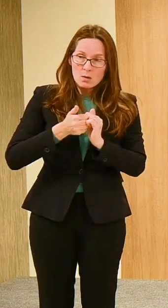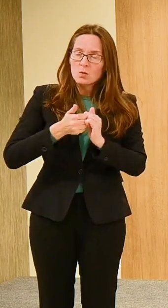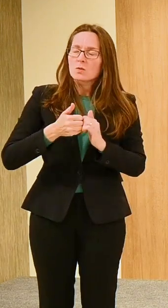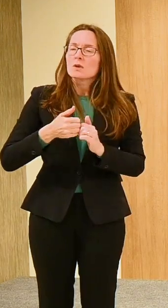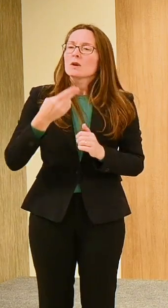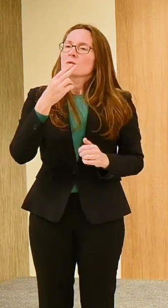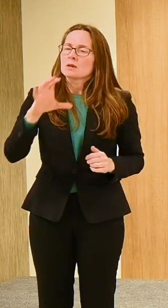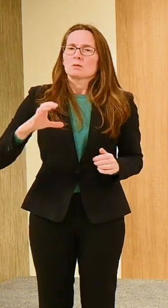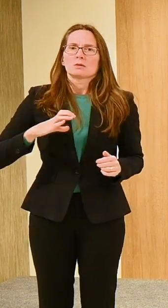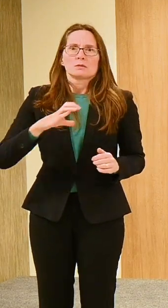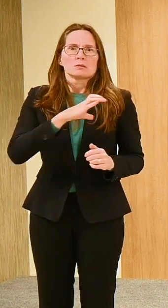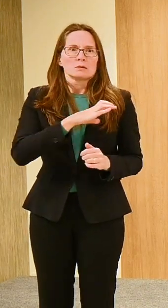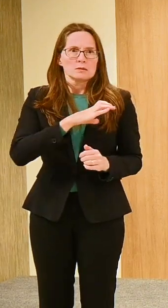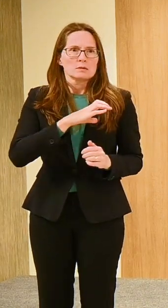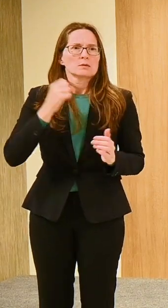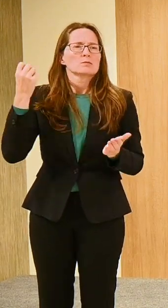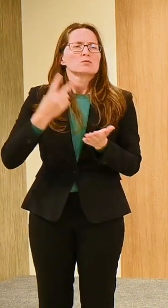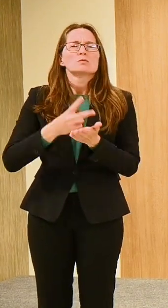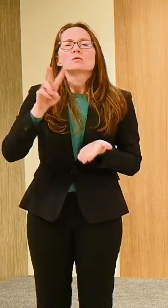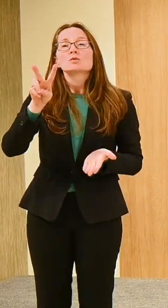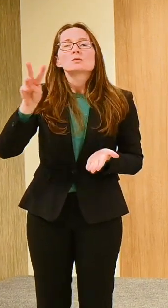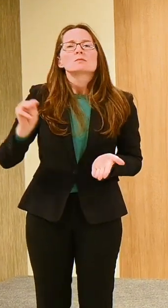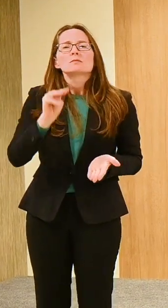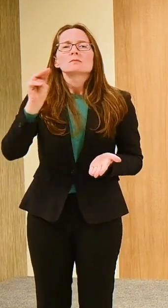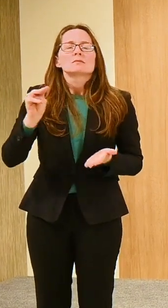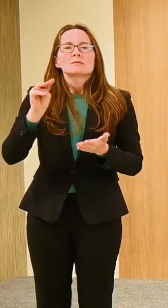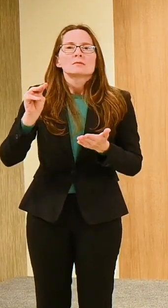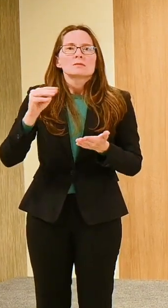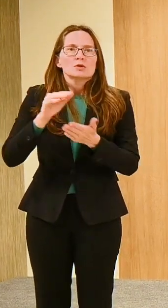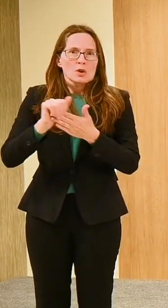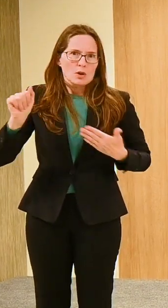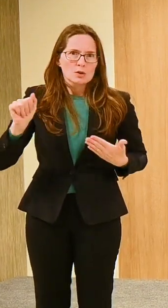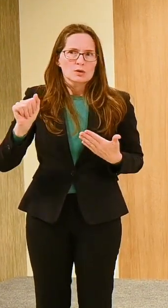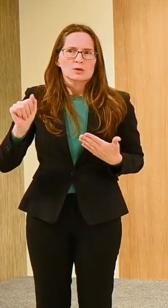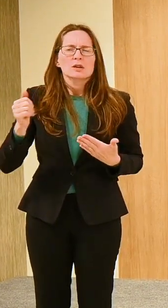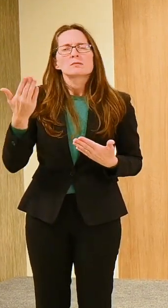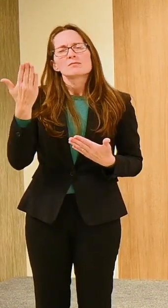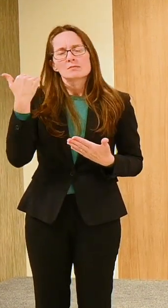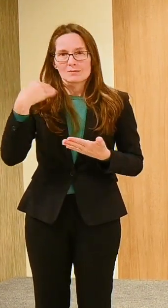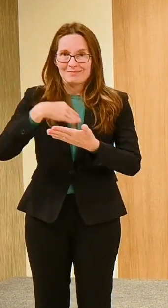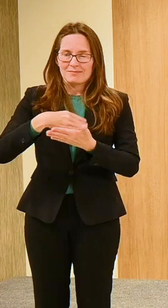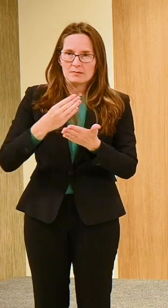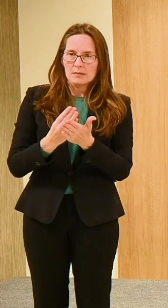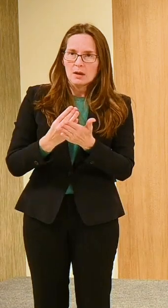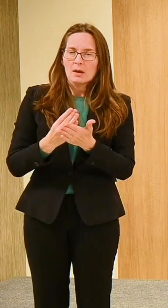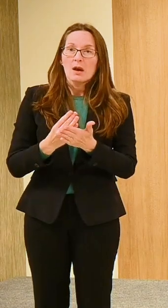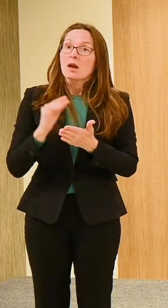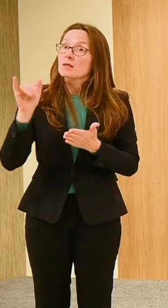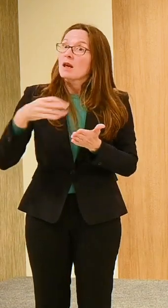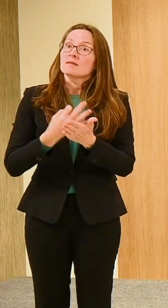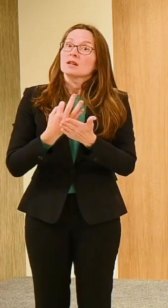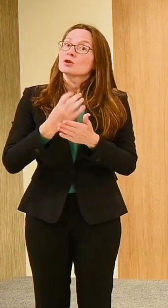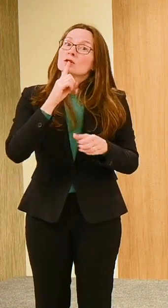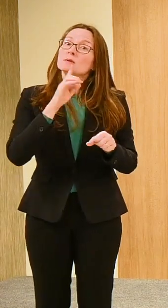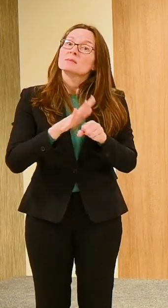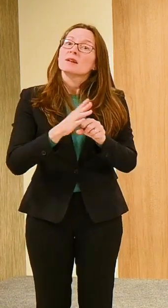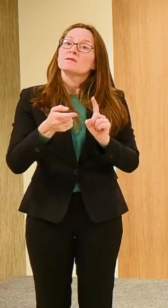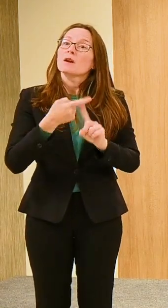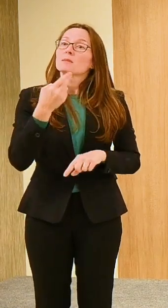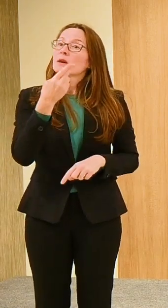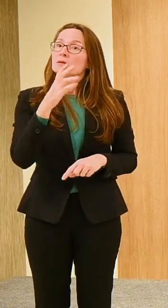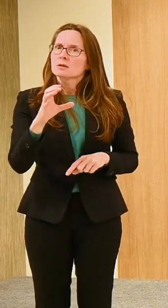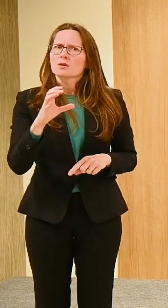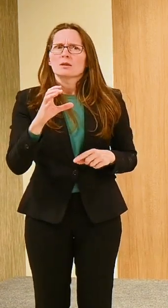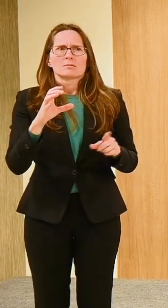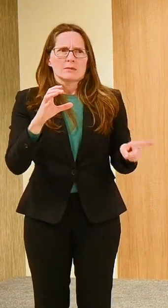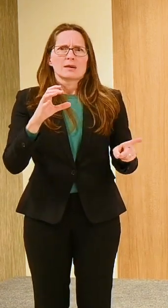appropriated in the FY24 and 25 budgets. This financial commitment by the county made a significant impact in helping the medical center